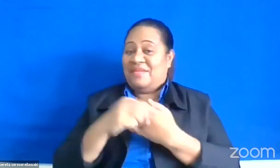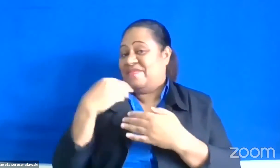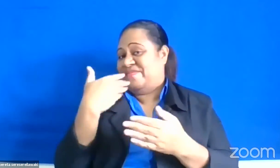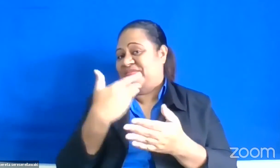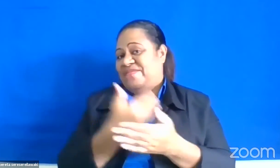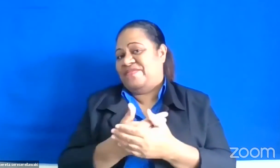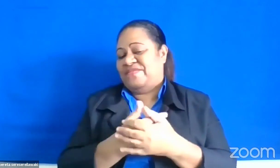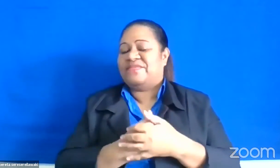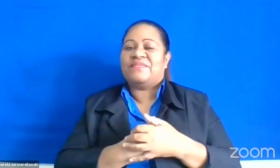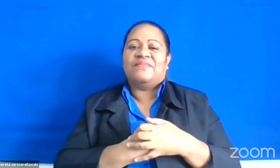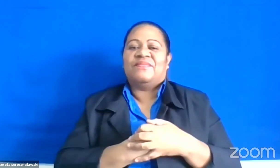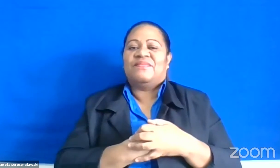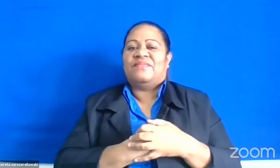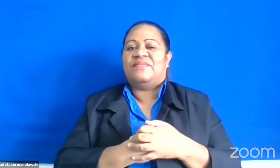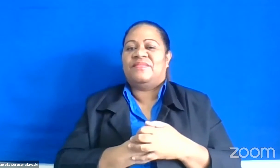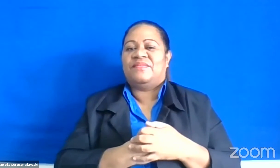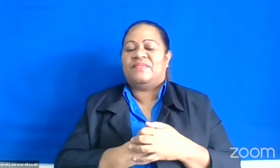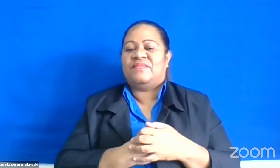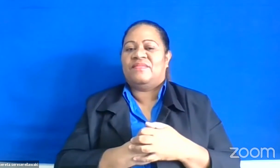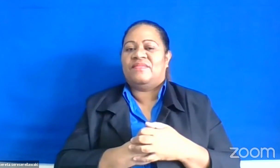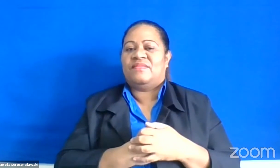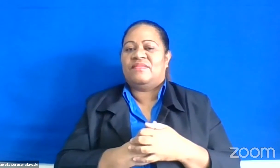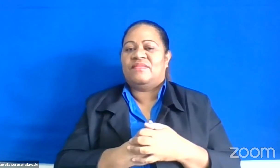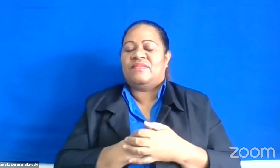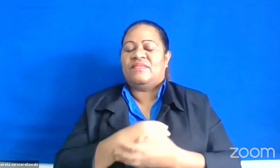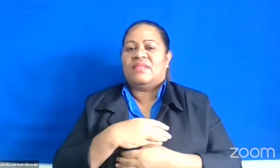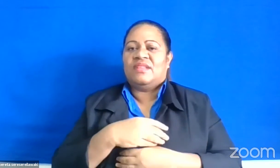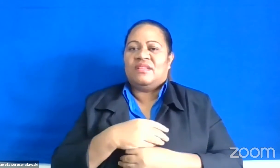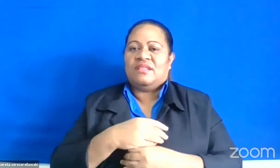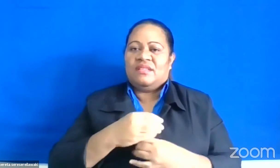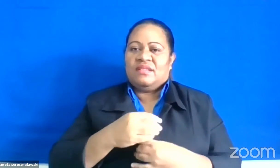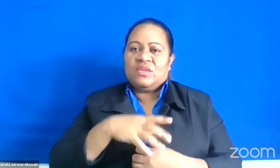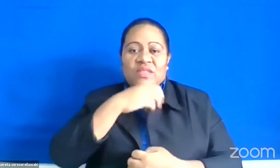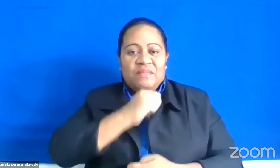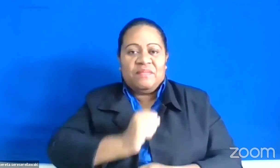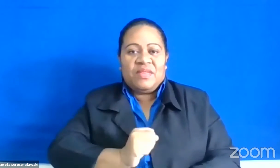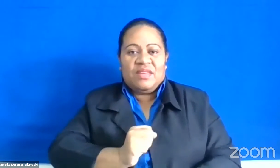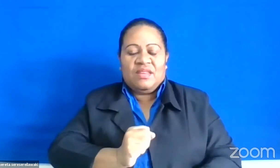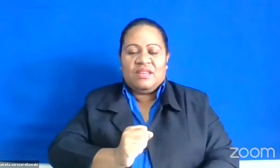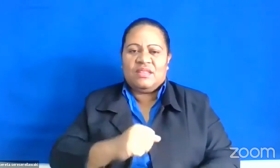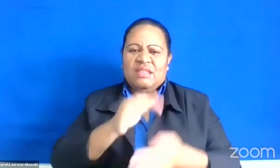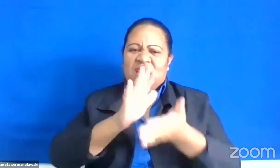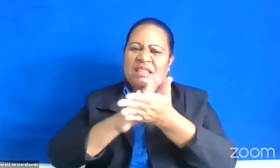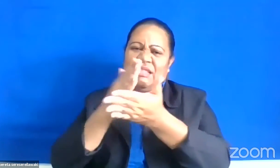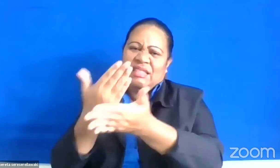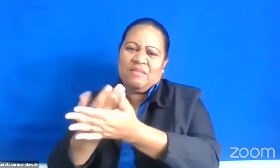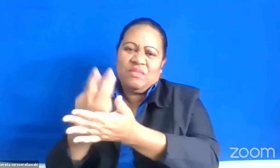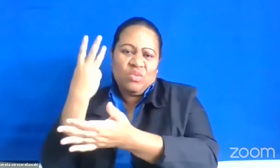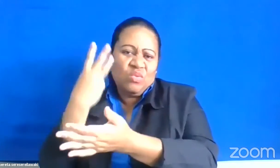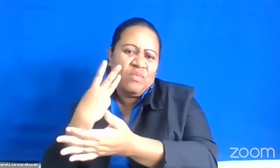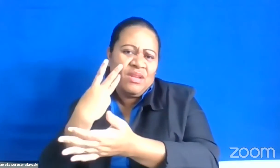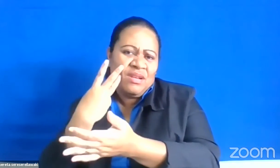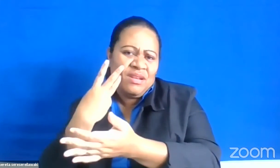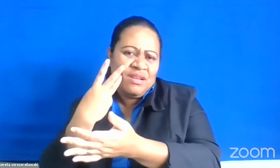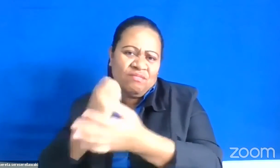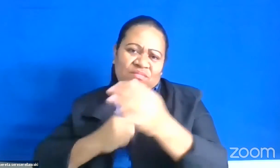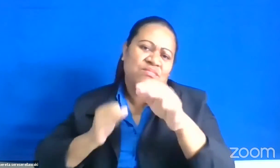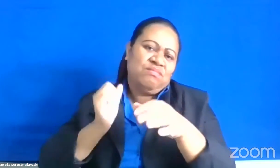misconstruing of information by the men who are interpreting it as women being used to overpower